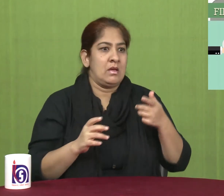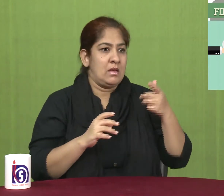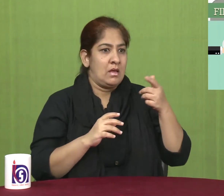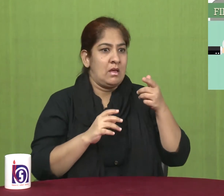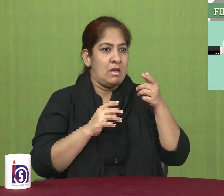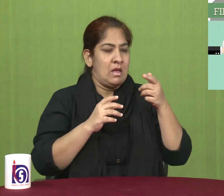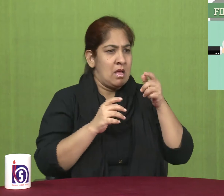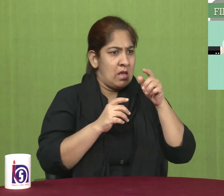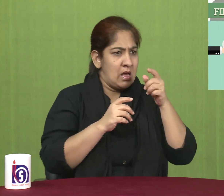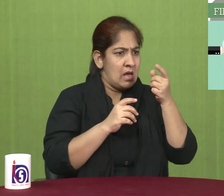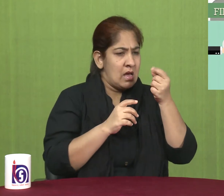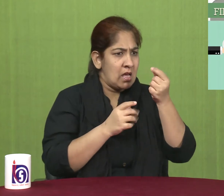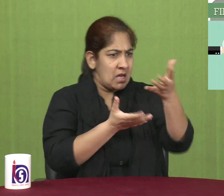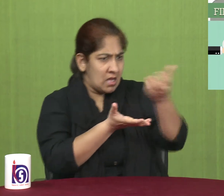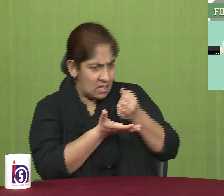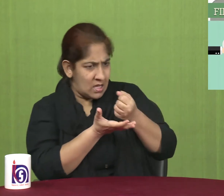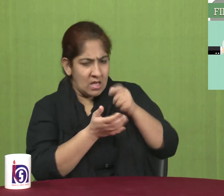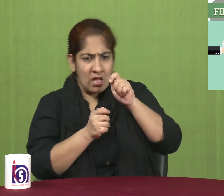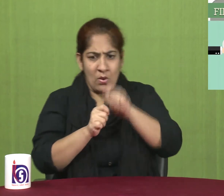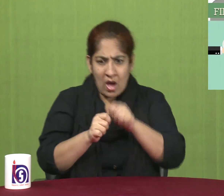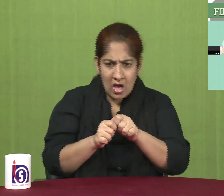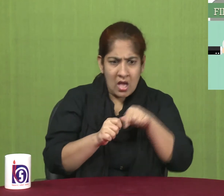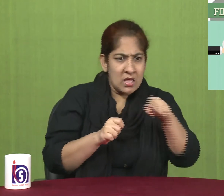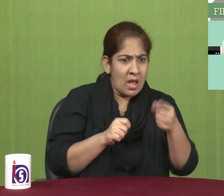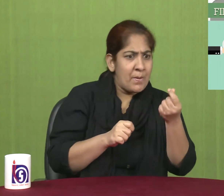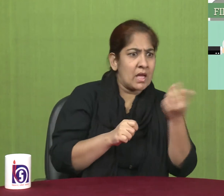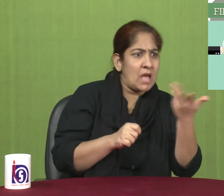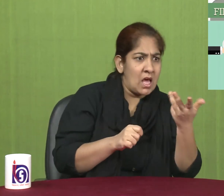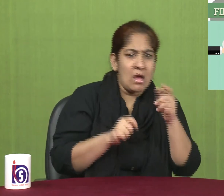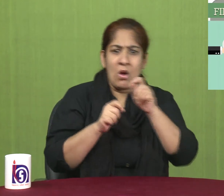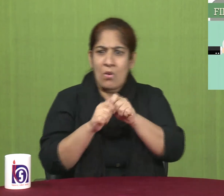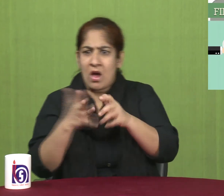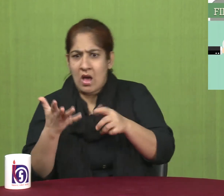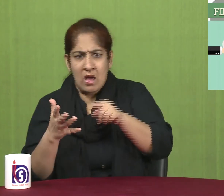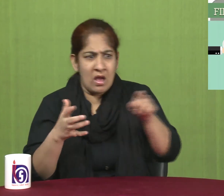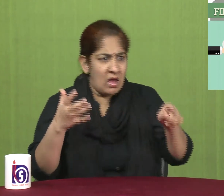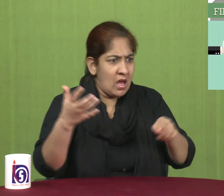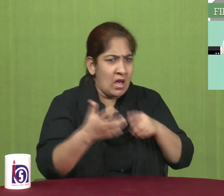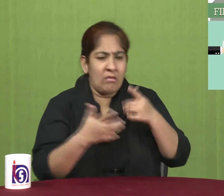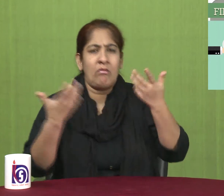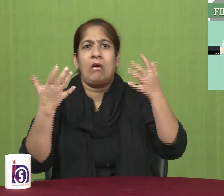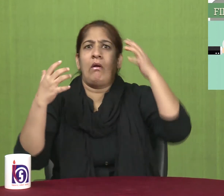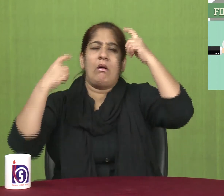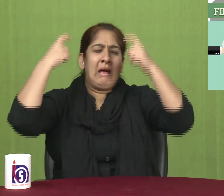There are various kinds of work in which we need to take some decision and do analytical